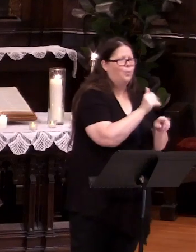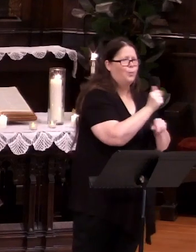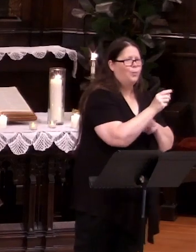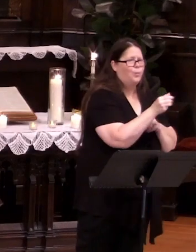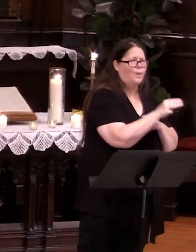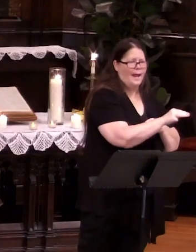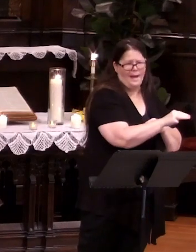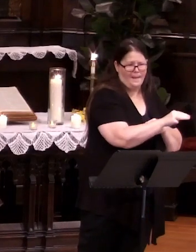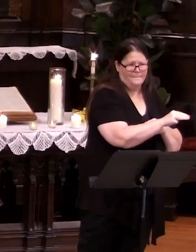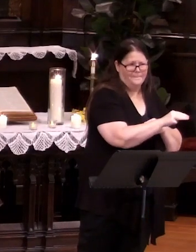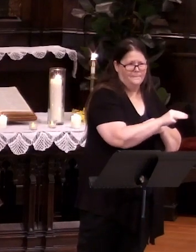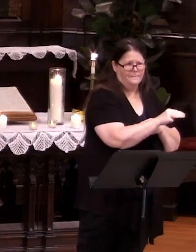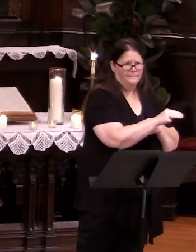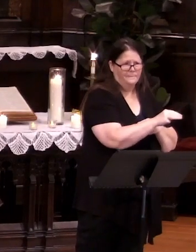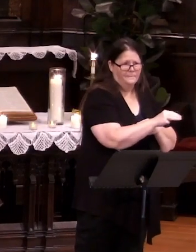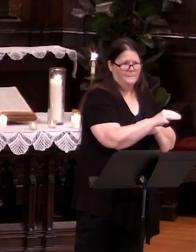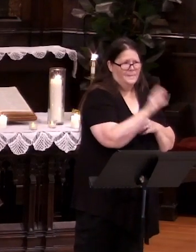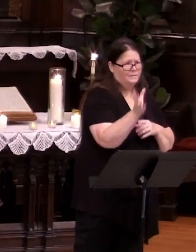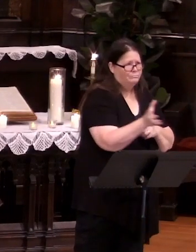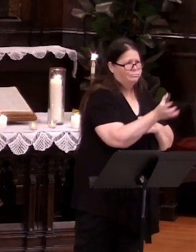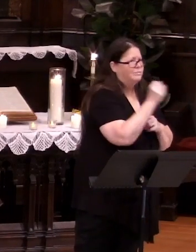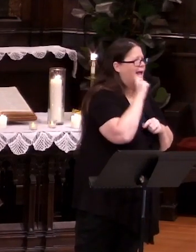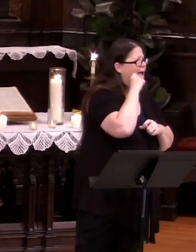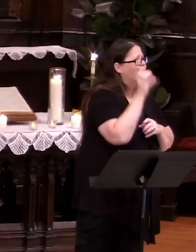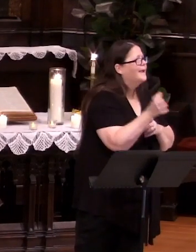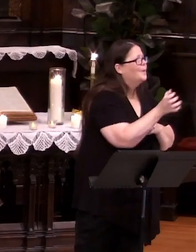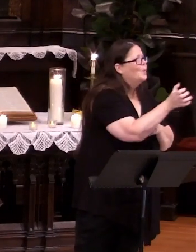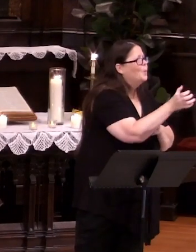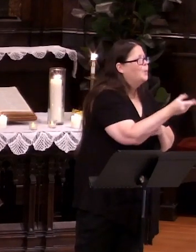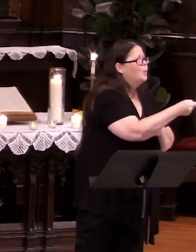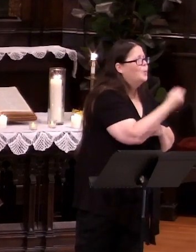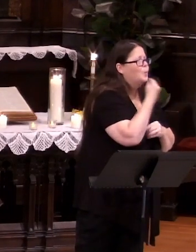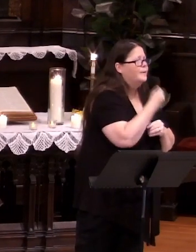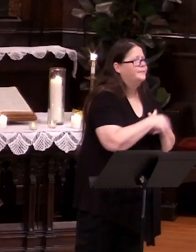fatal bite of the apple.